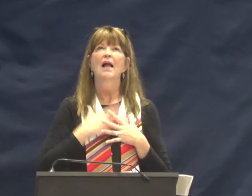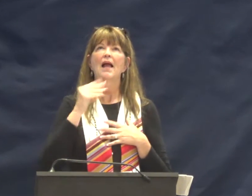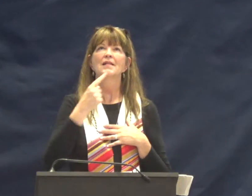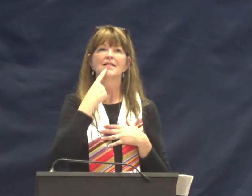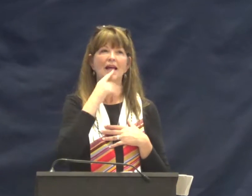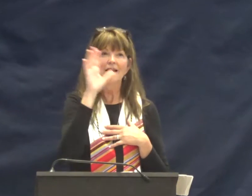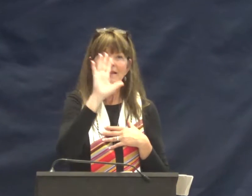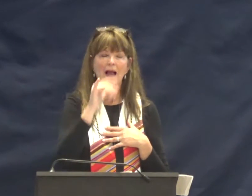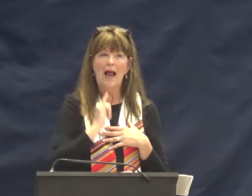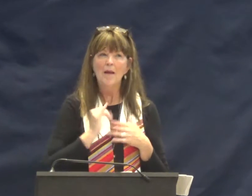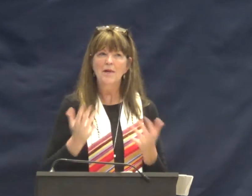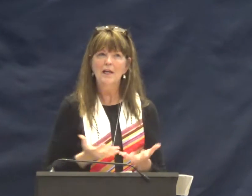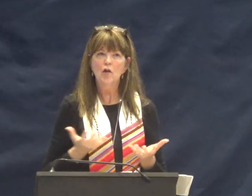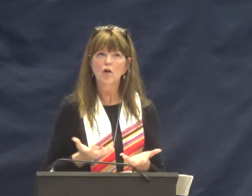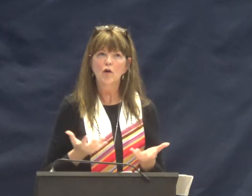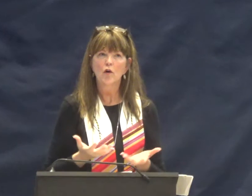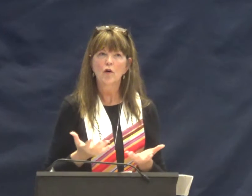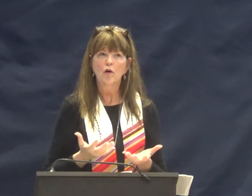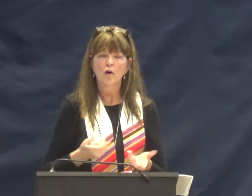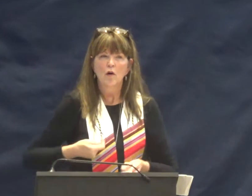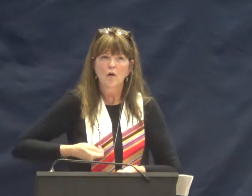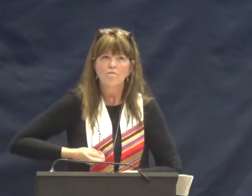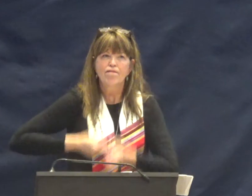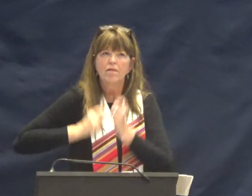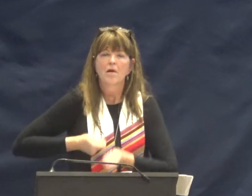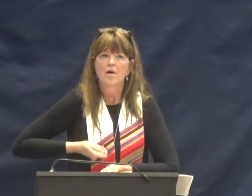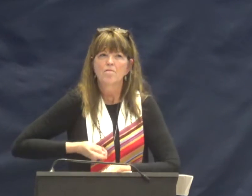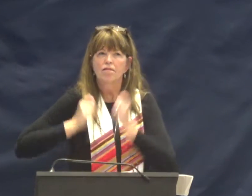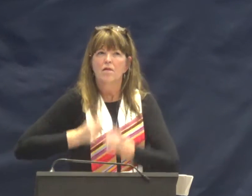Jesus comes into our life and says, hey, I'm here